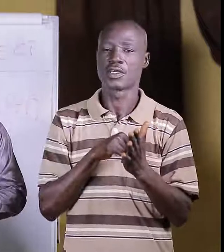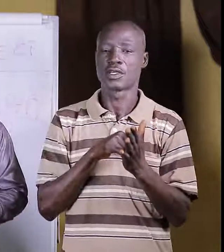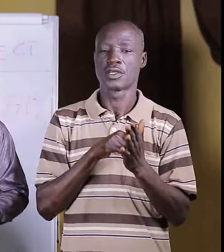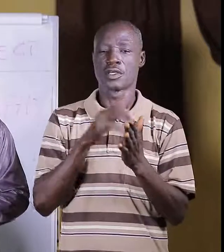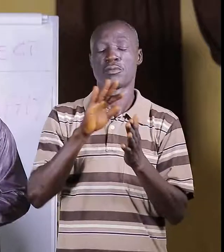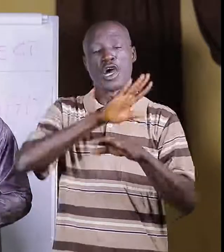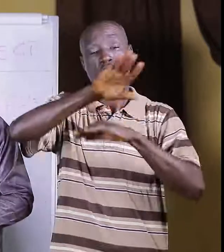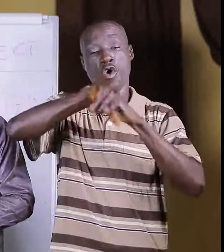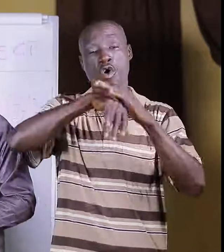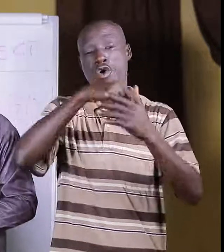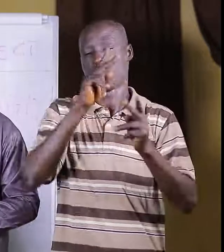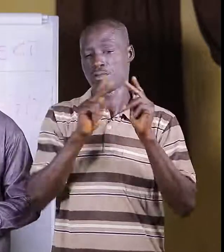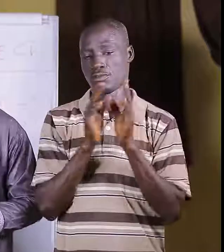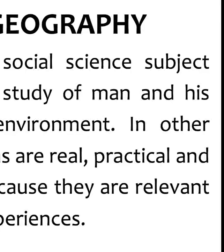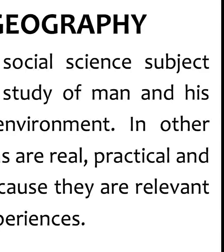by all.